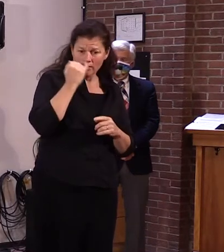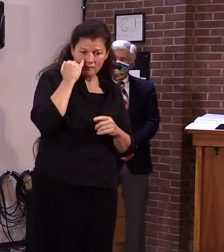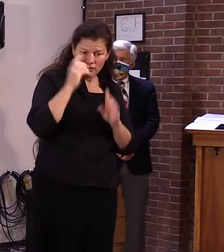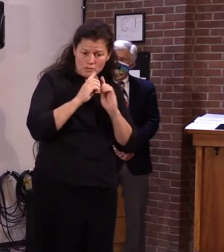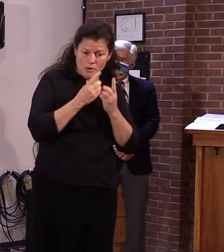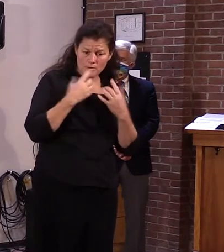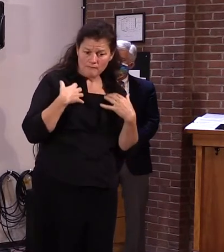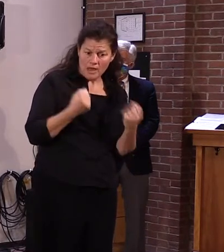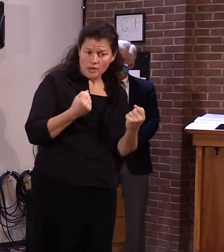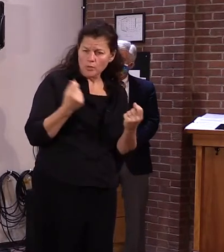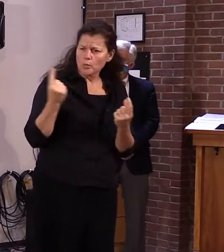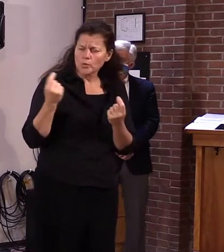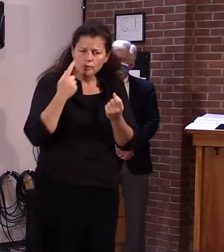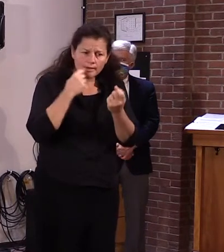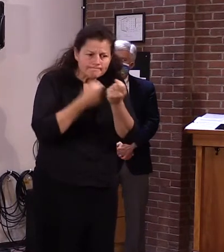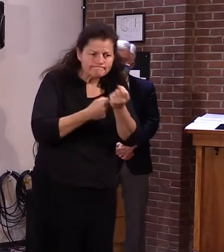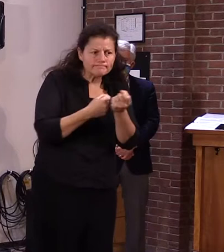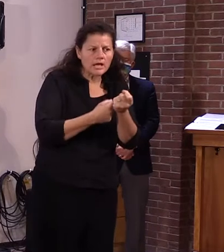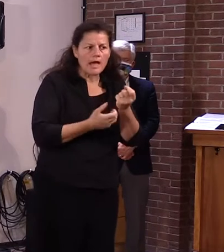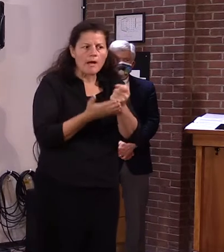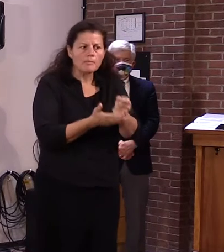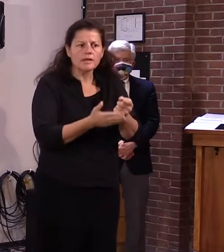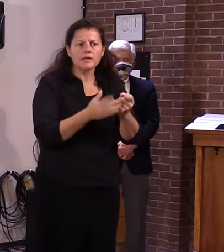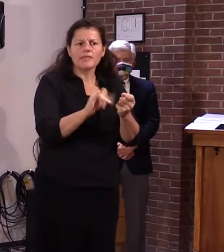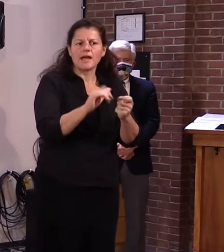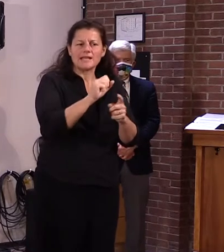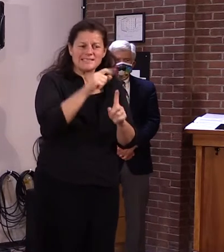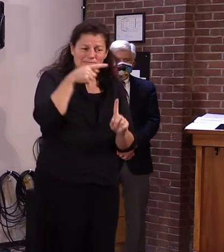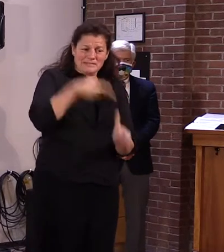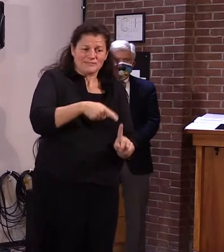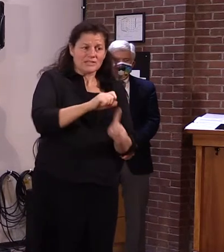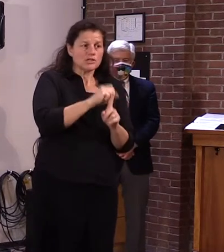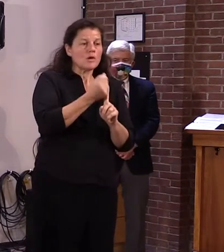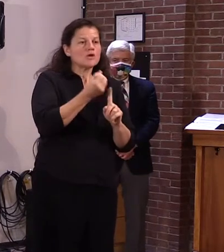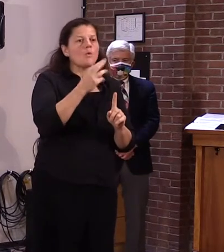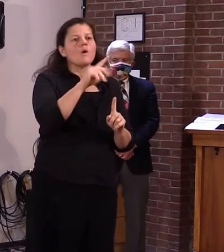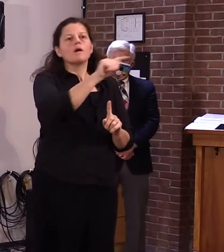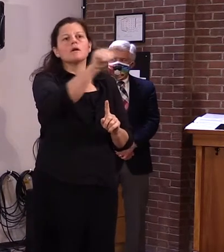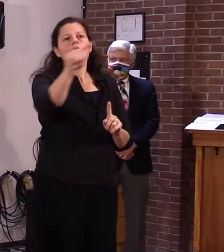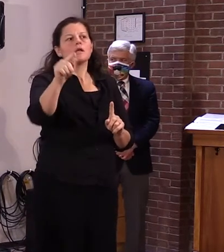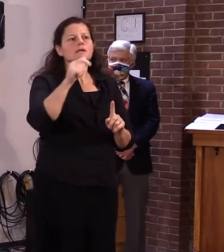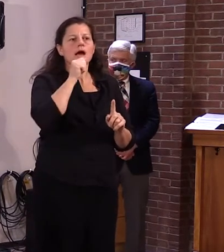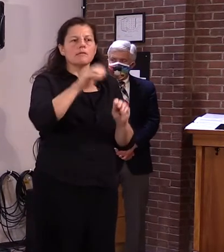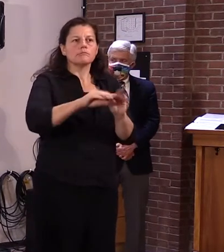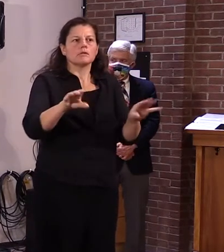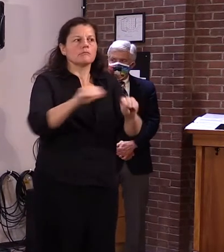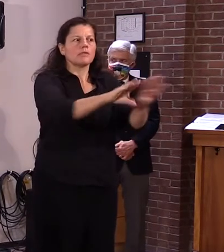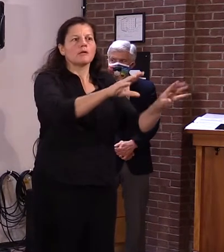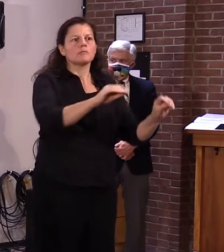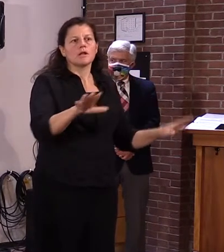for, you know, either this specific incident or maybe others as well.